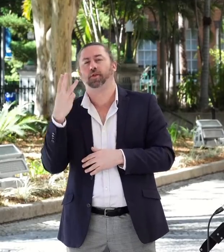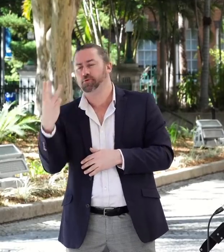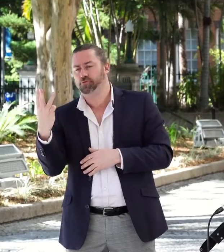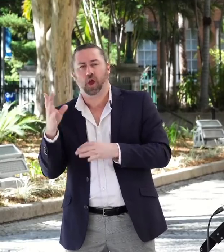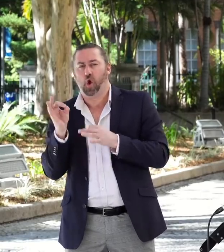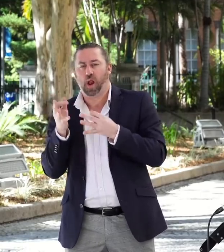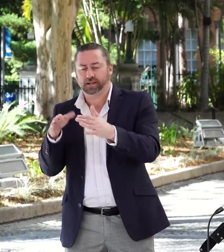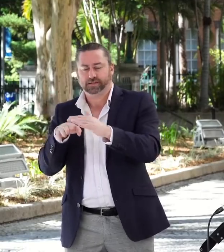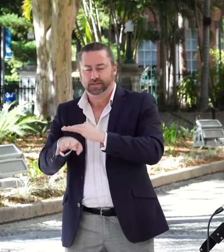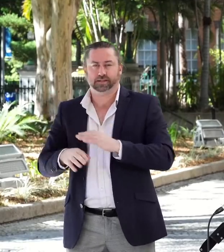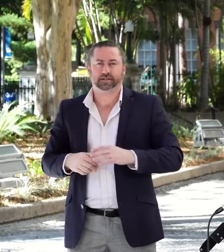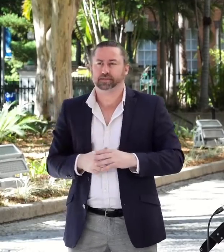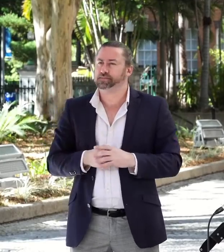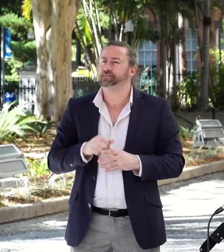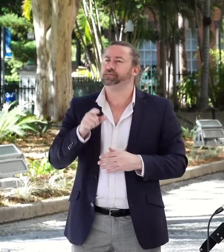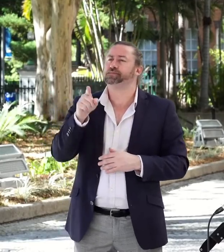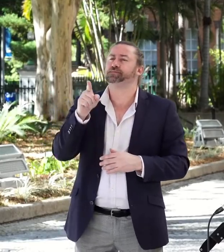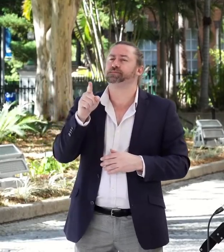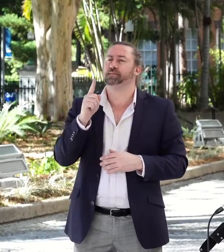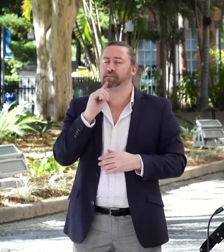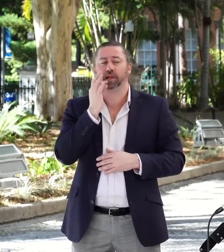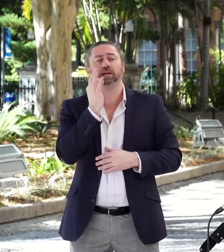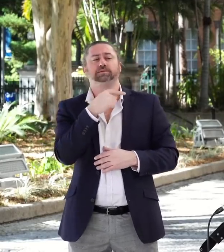entry. Thank you.